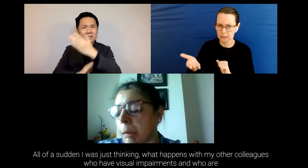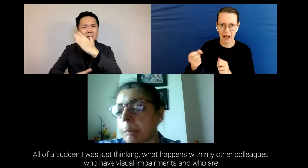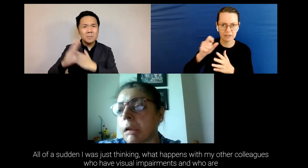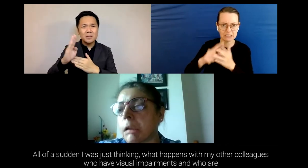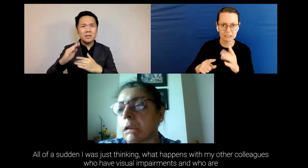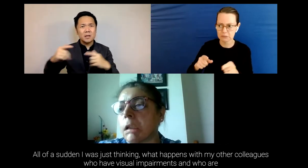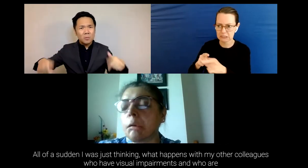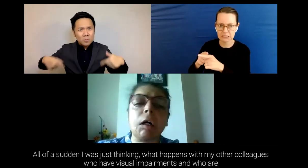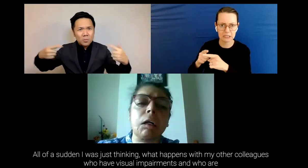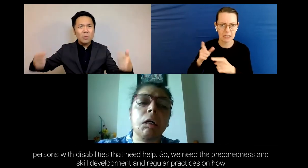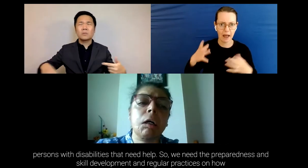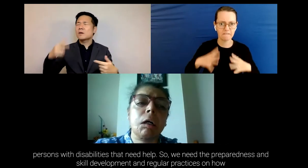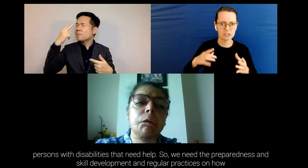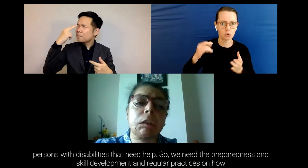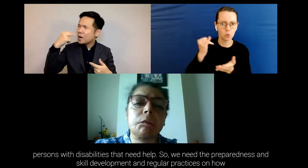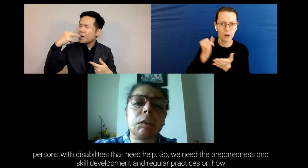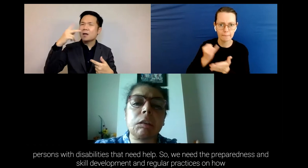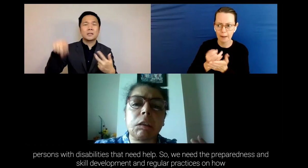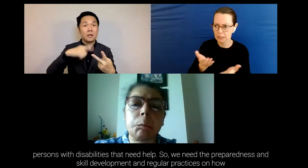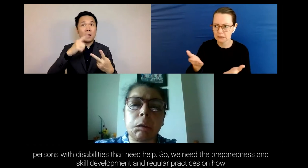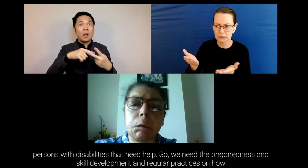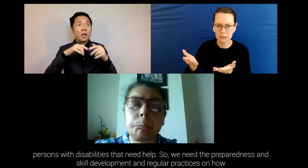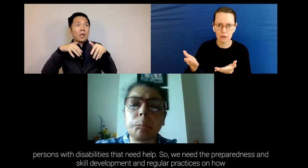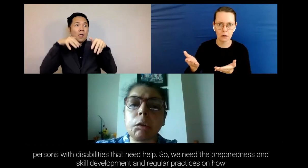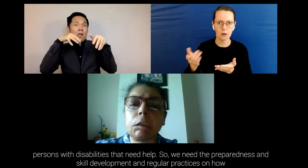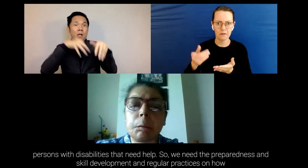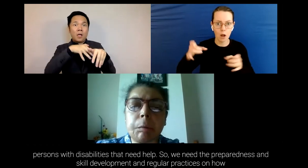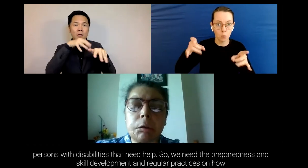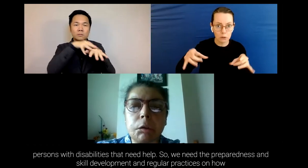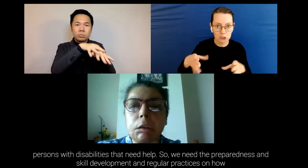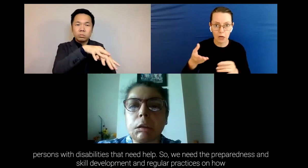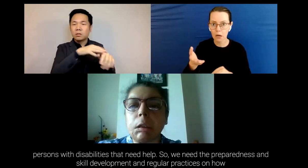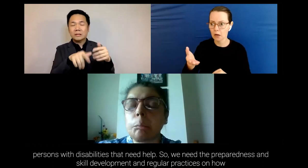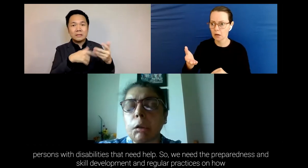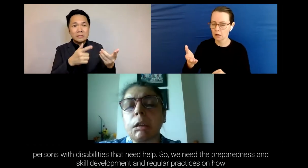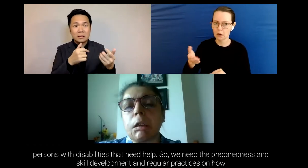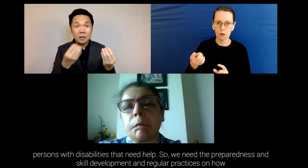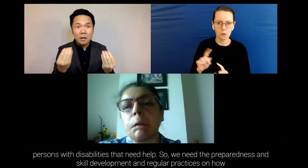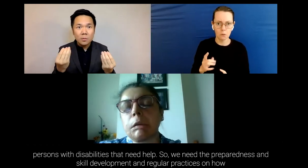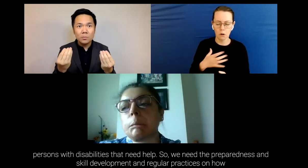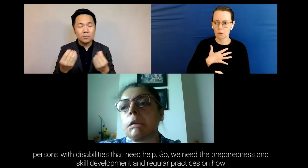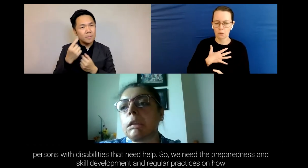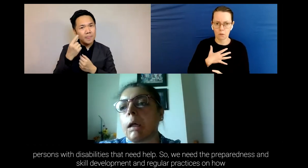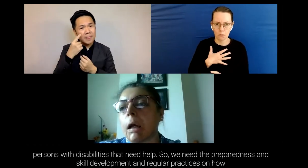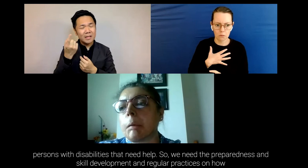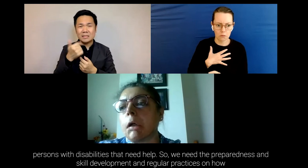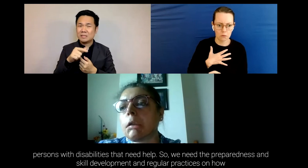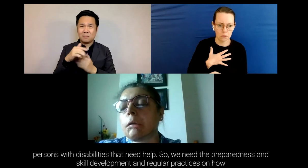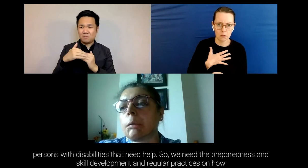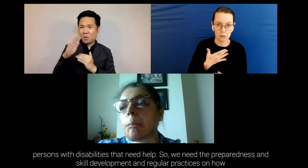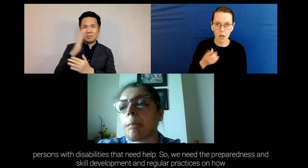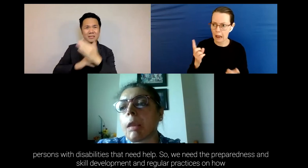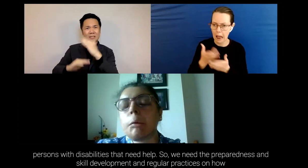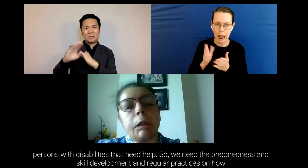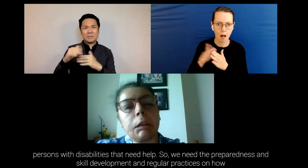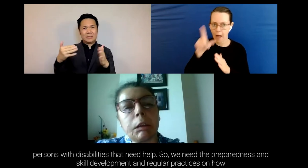visual impairment and who are wheelchair users and more persons with more level of disability they have.